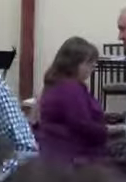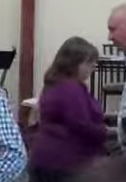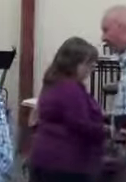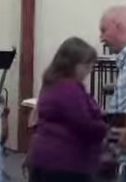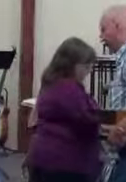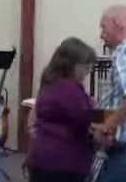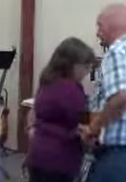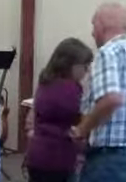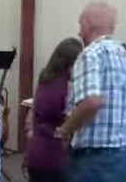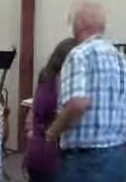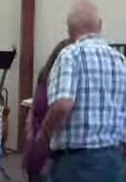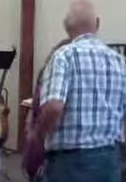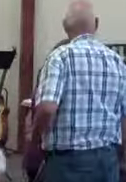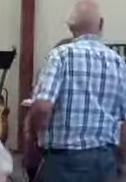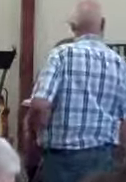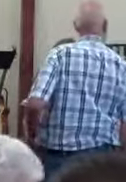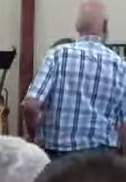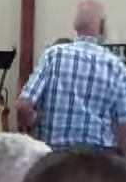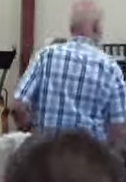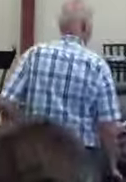Whatever it said, I can know where it is here.